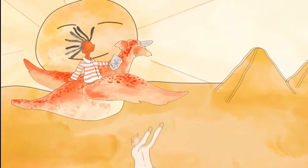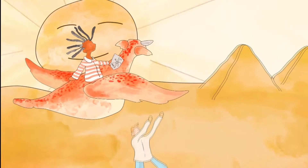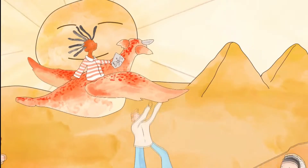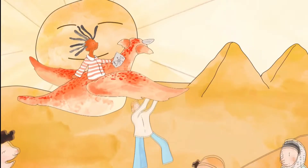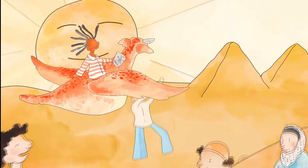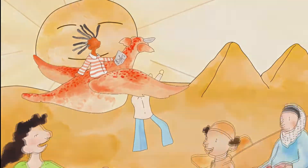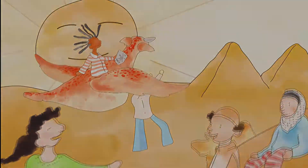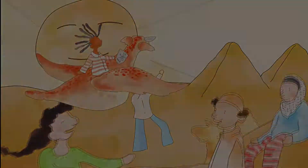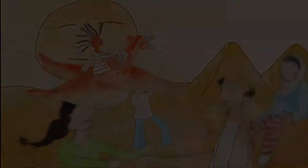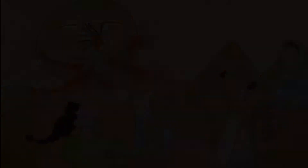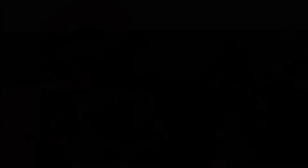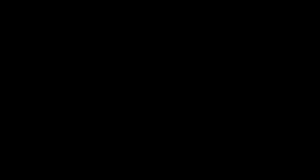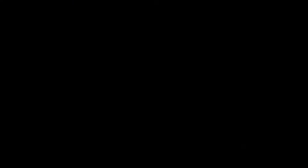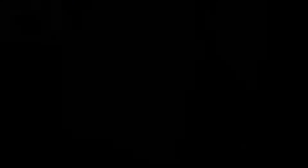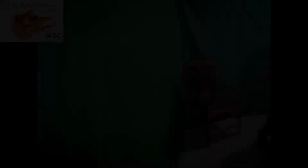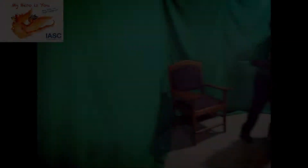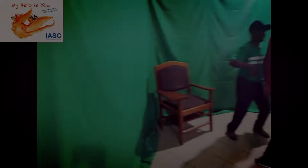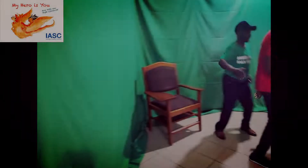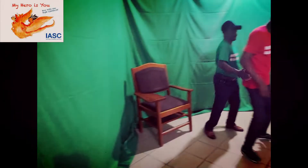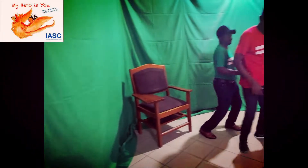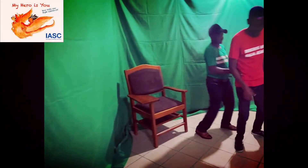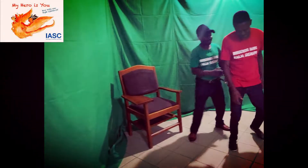playing.